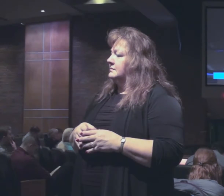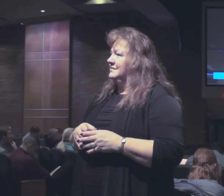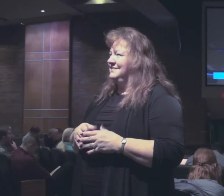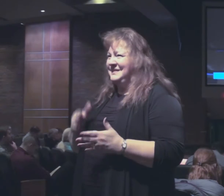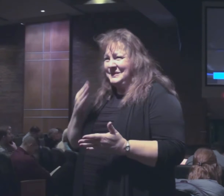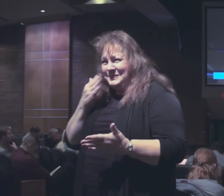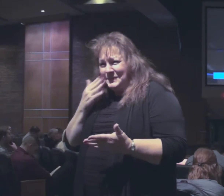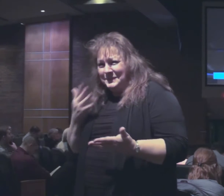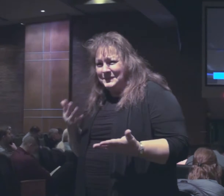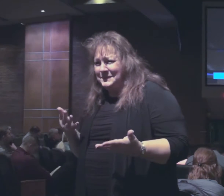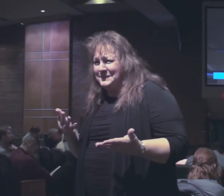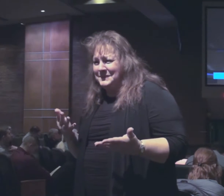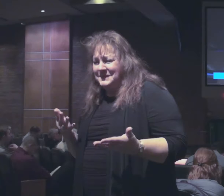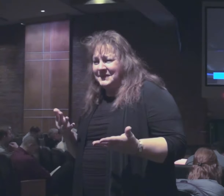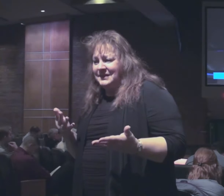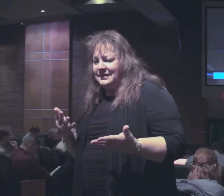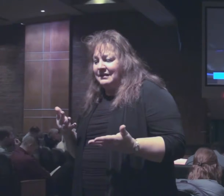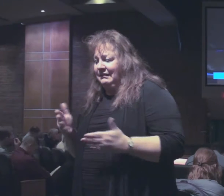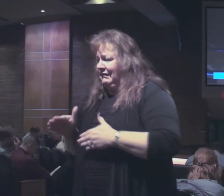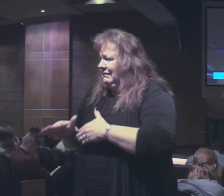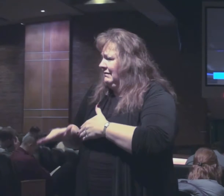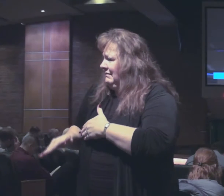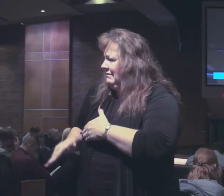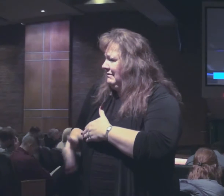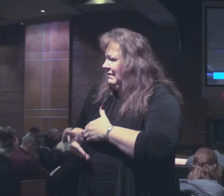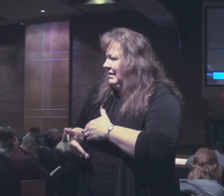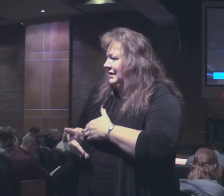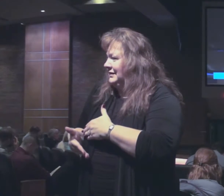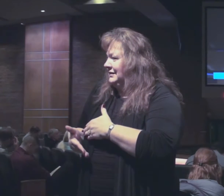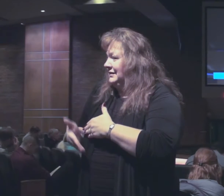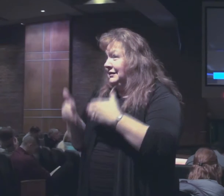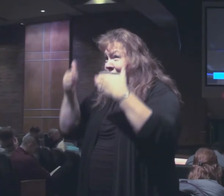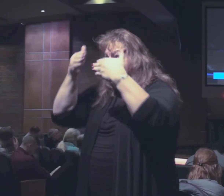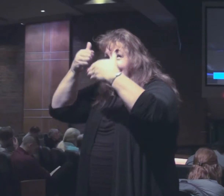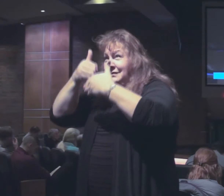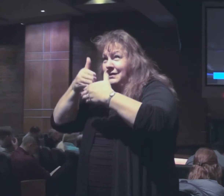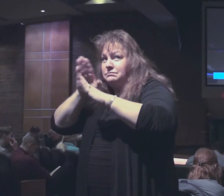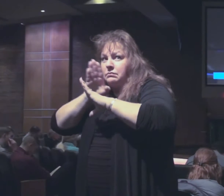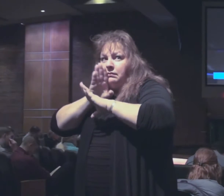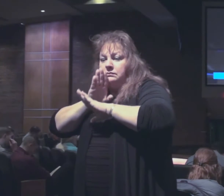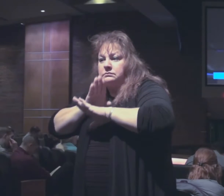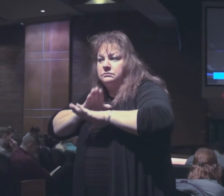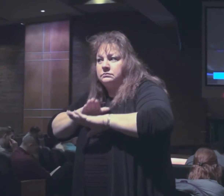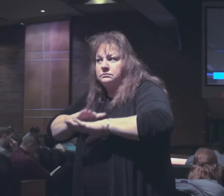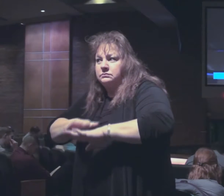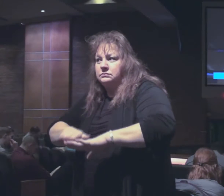You know, at night, when it's quiet,